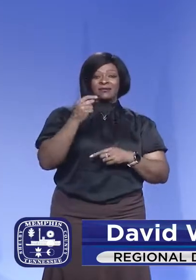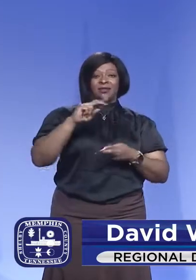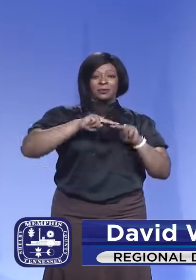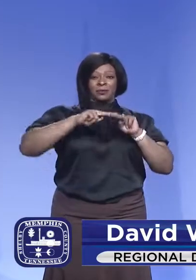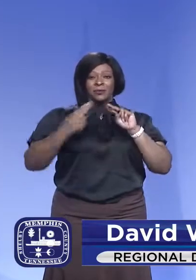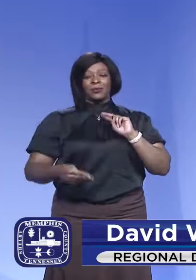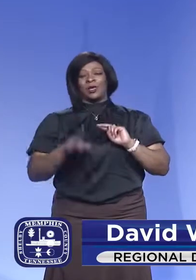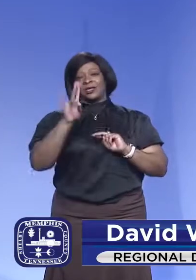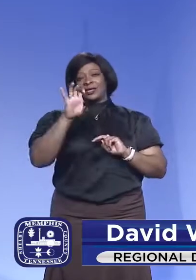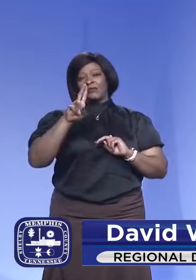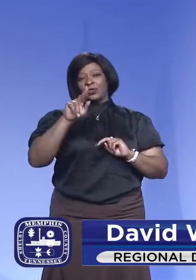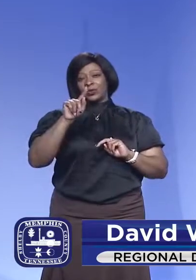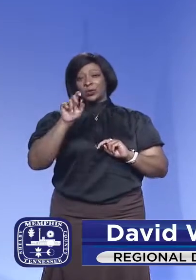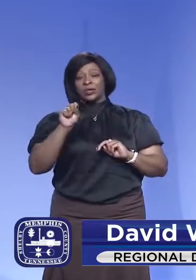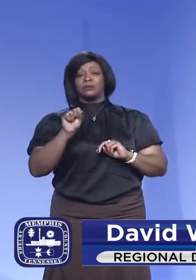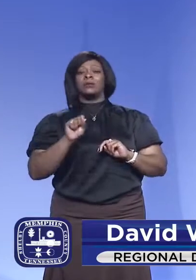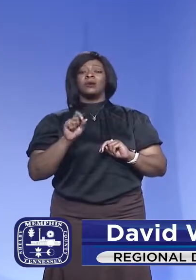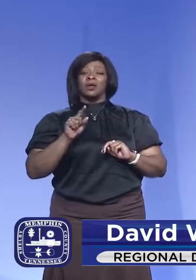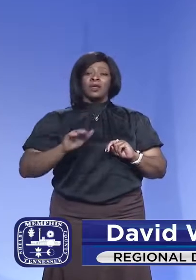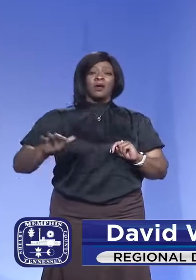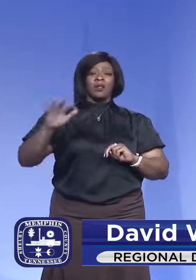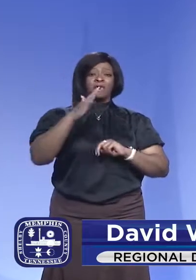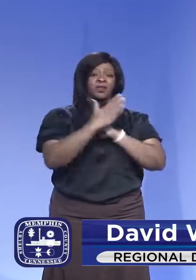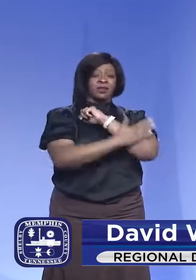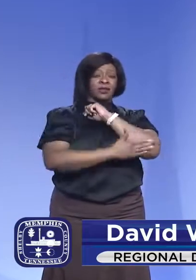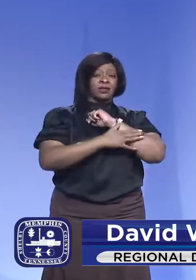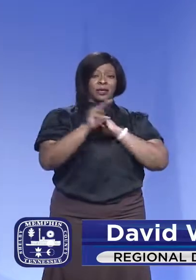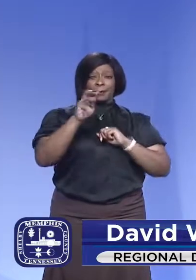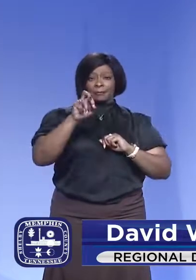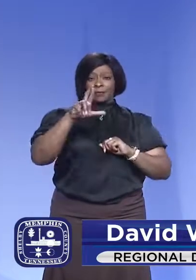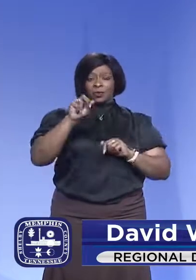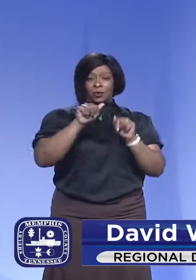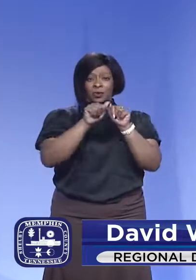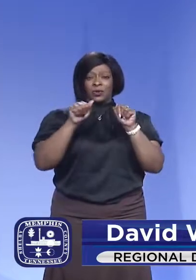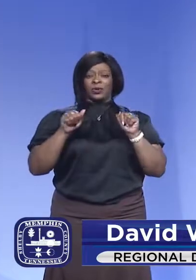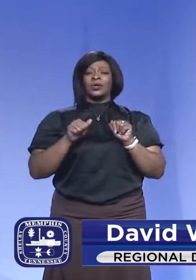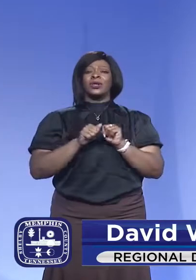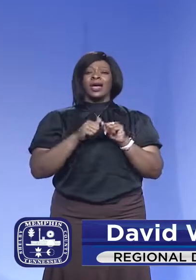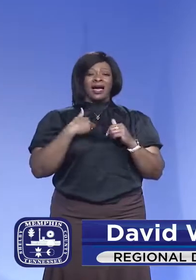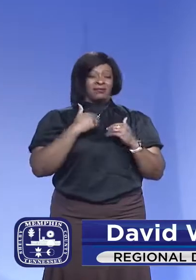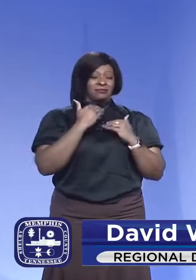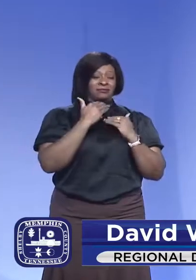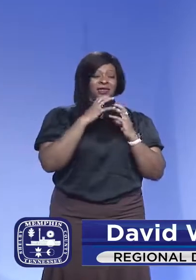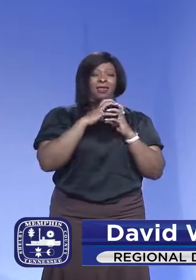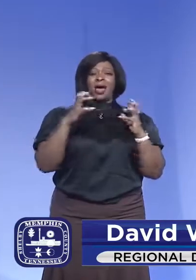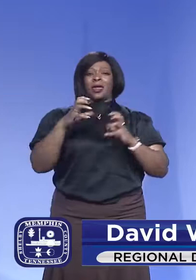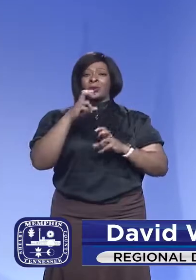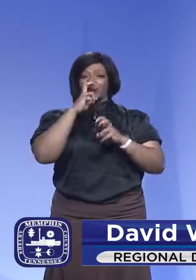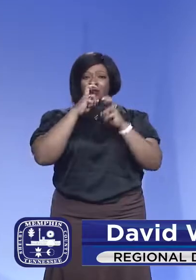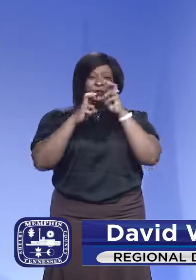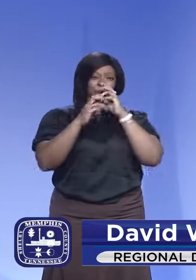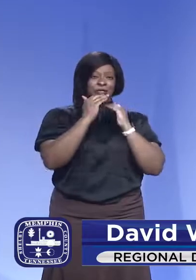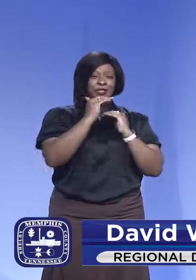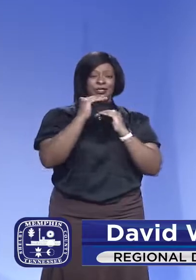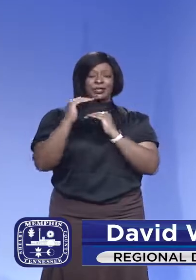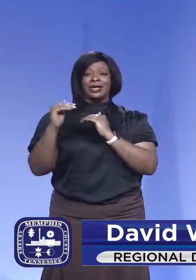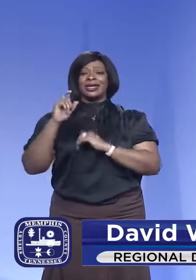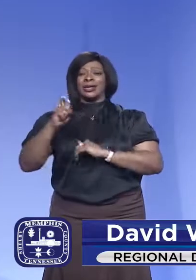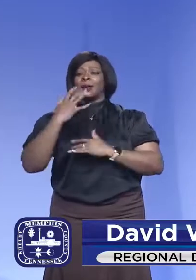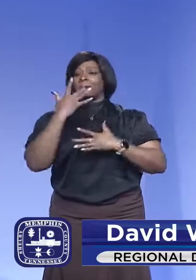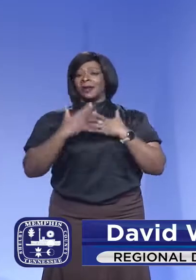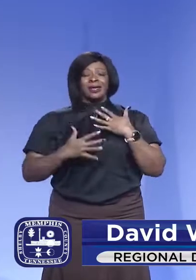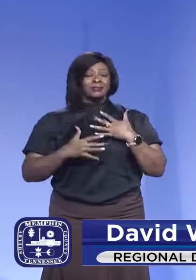units. While the country and the metro area face new restrictions, the need for blood doesn't